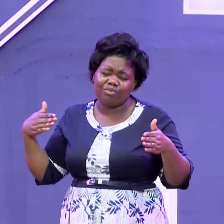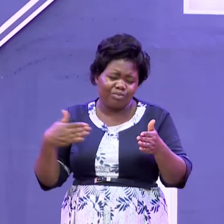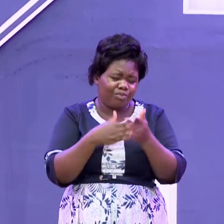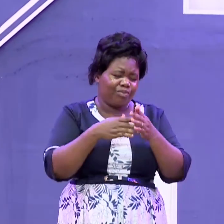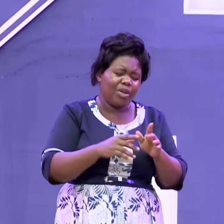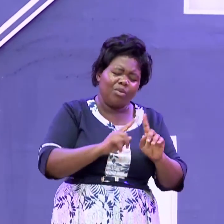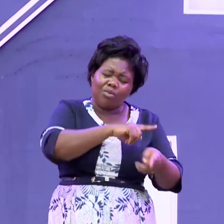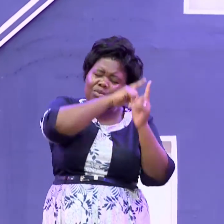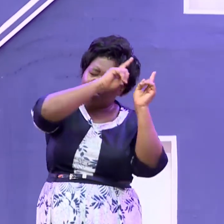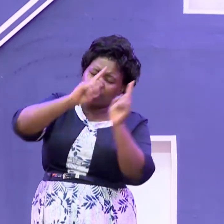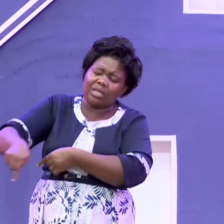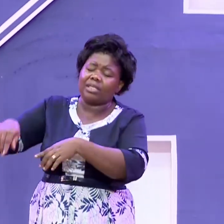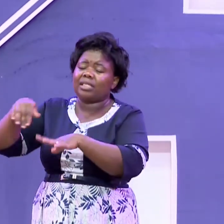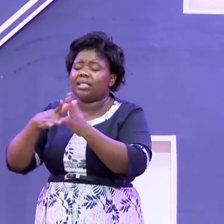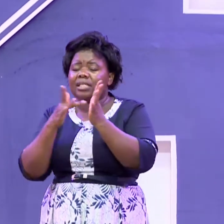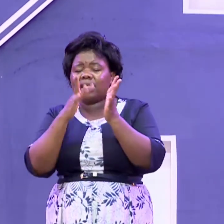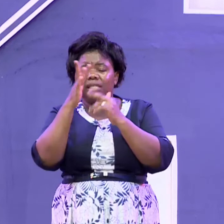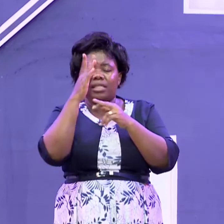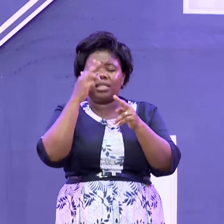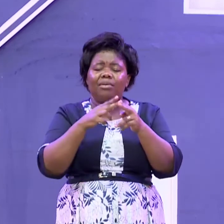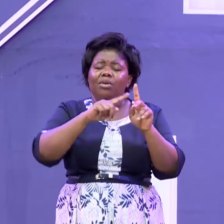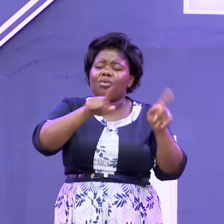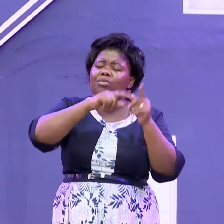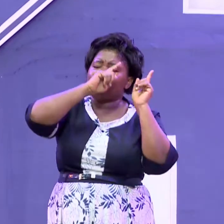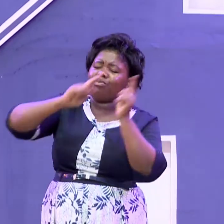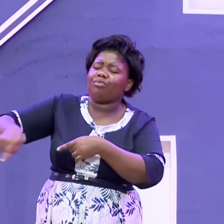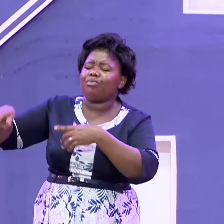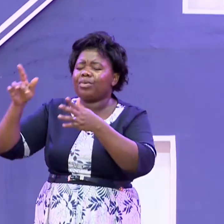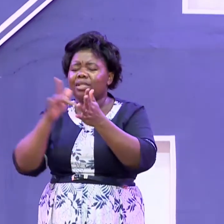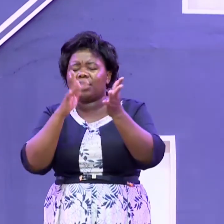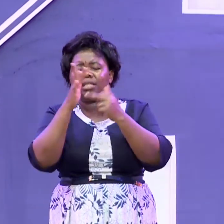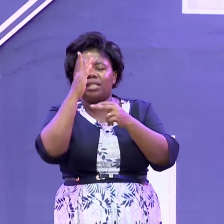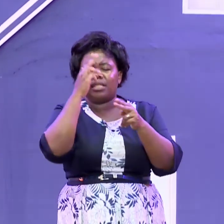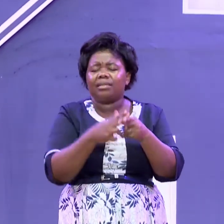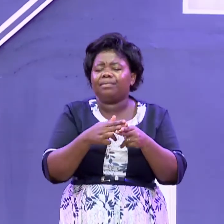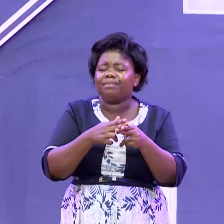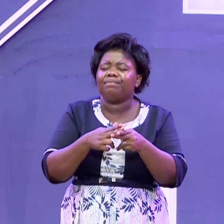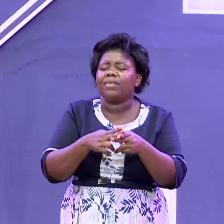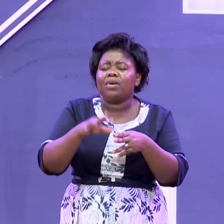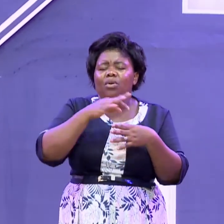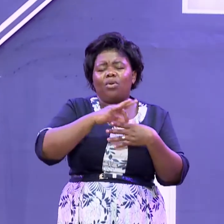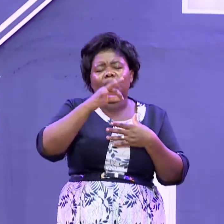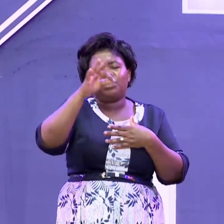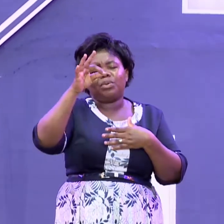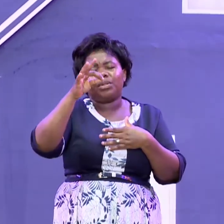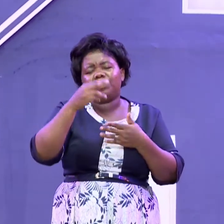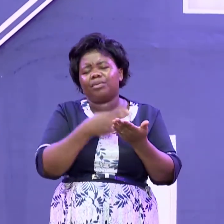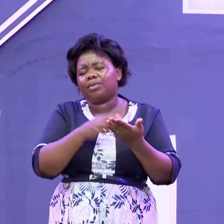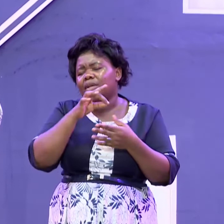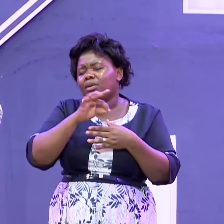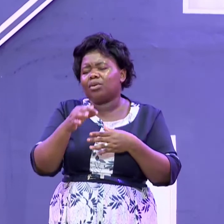name of Jesus. We cast away in the name of Jesus. We cast it away in the name of Jesus. That Holy